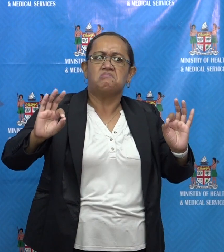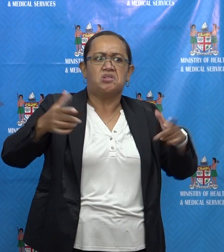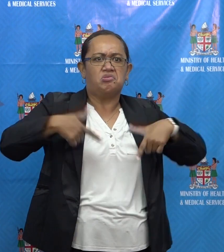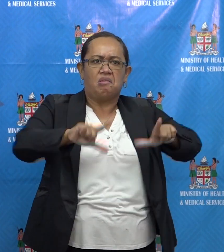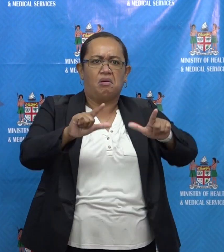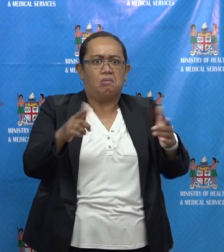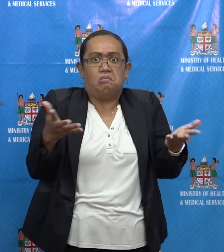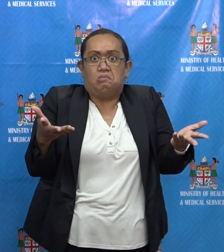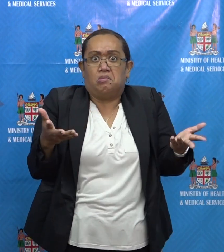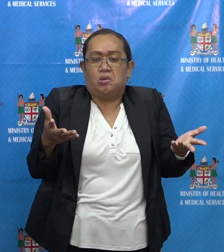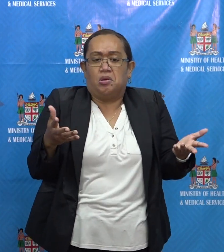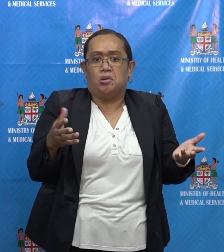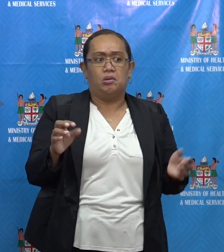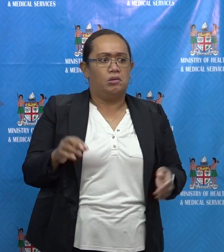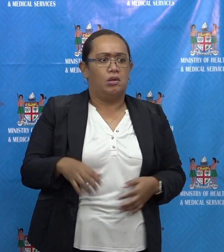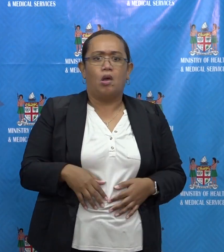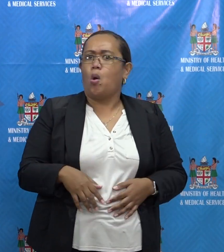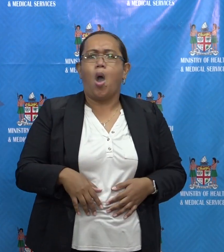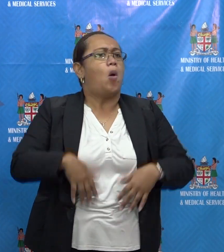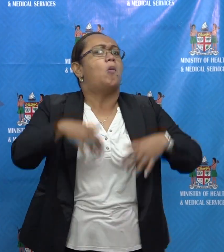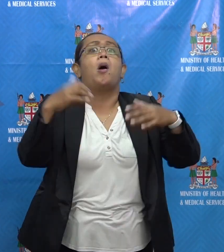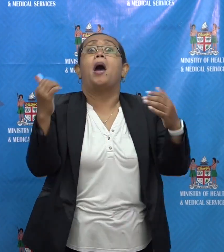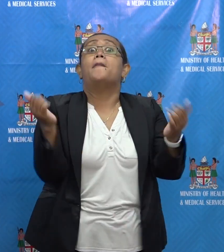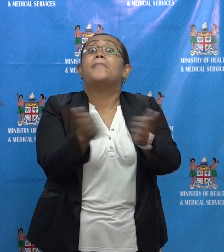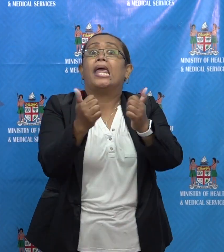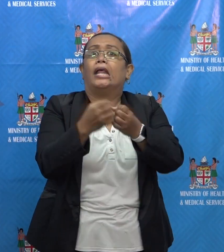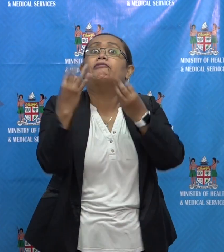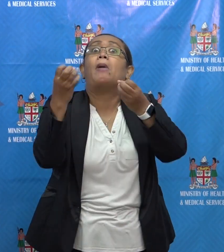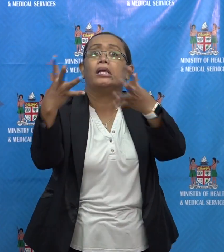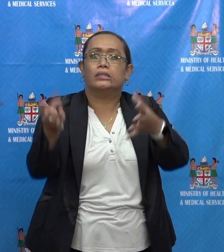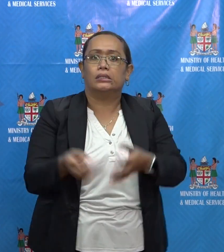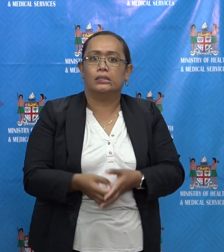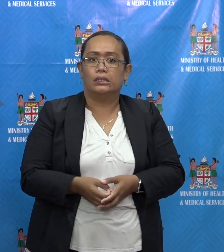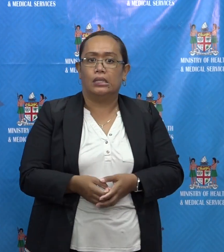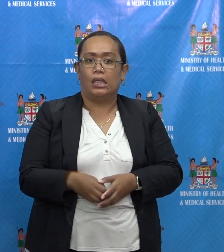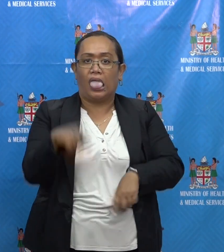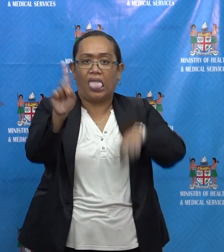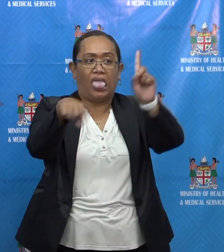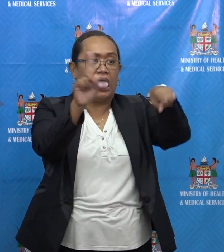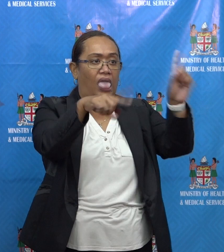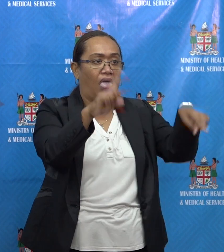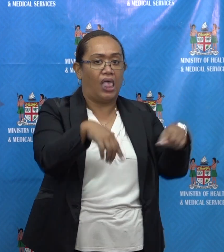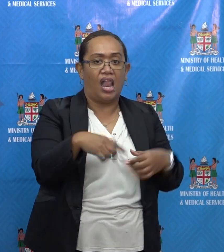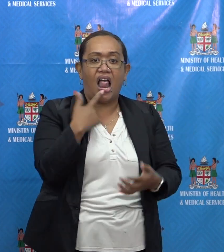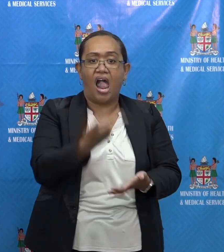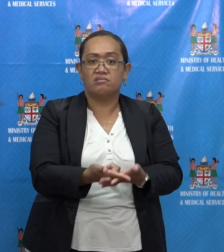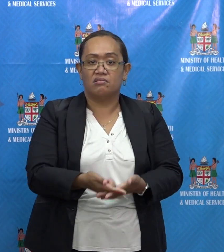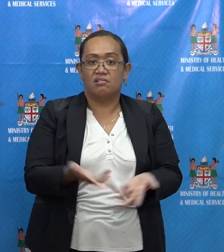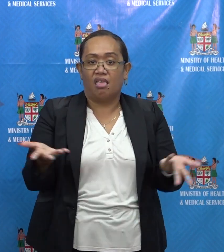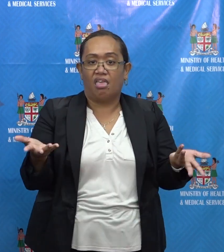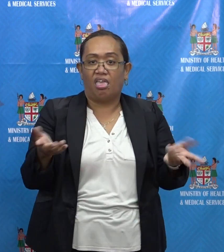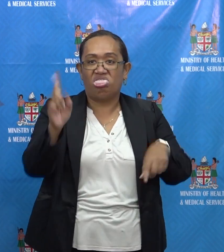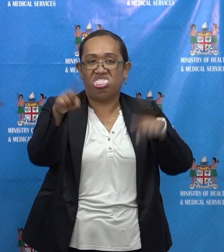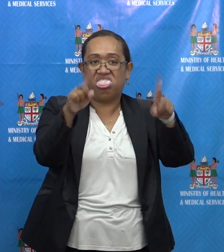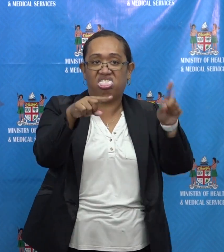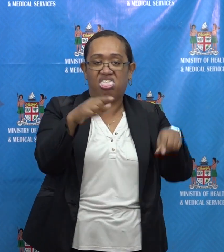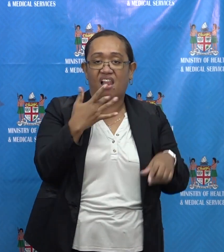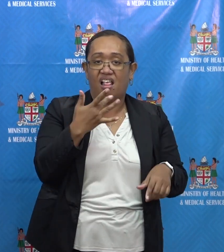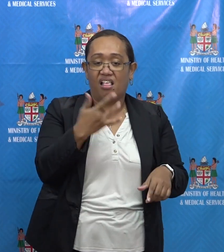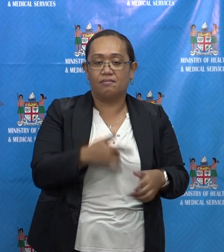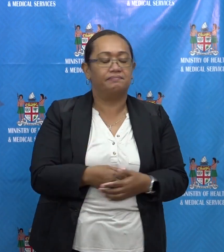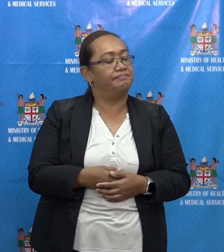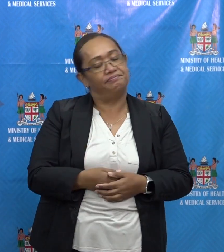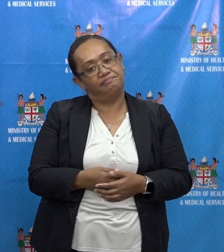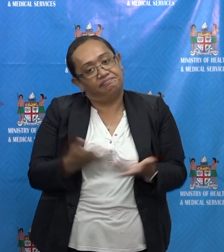there are rumors. There are plenty rumors. But every time you check the rumors, you find out, no, didn't